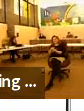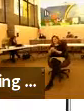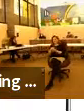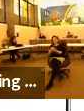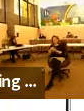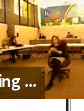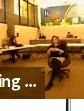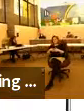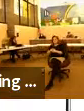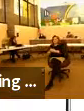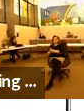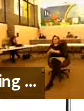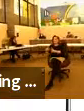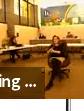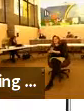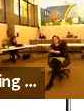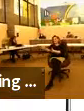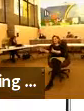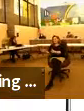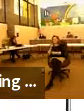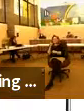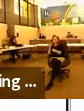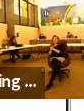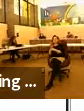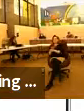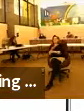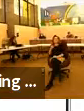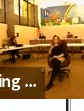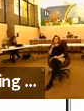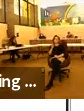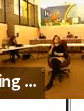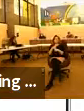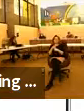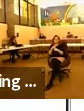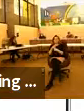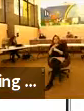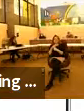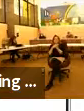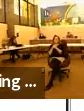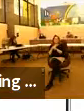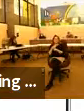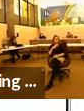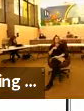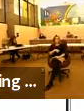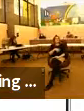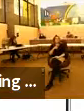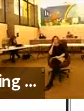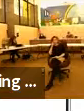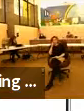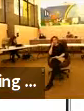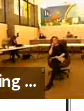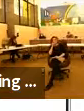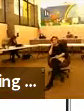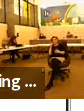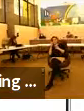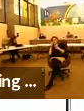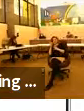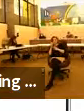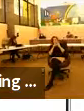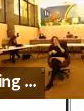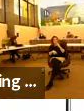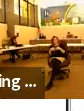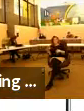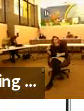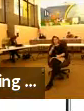that's not enough room for a semi to make a right-hand turn. So if you look at the drawing, the right-hand